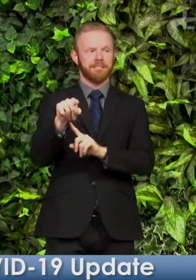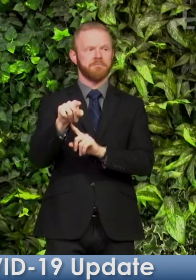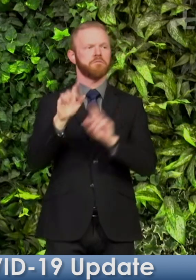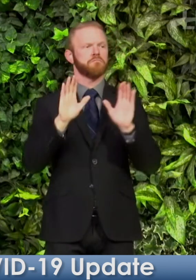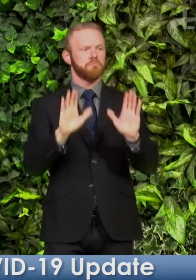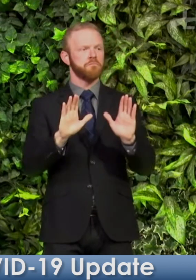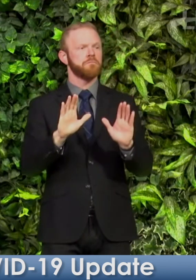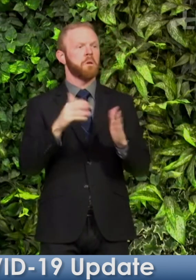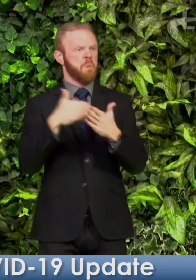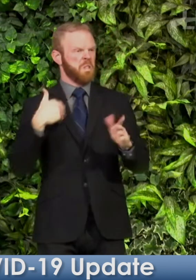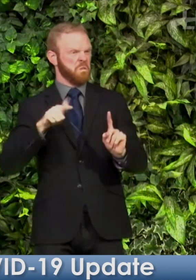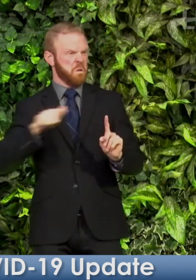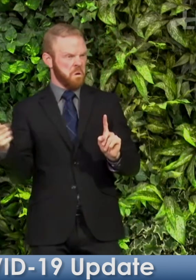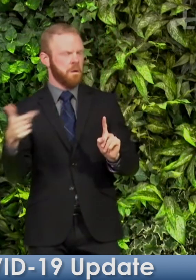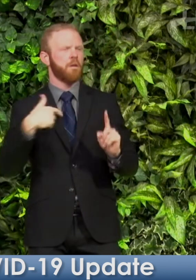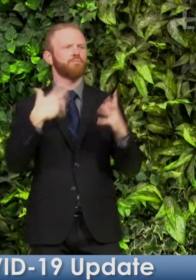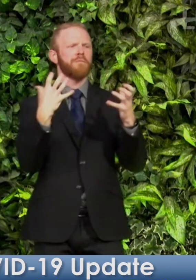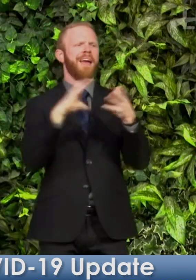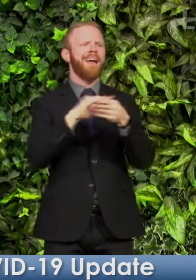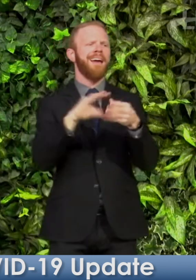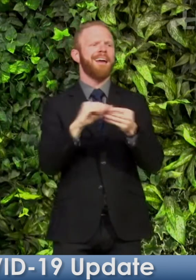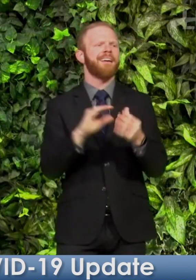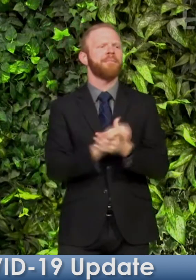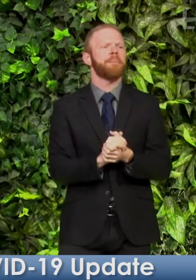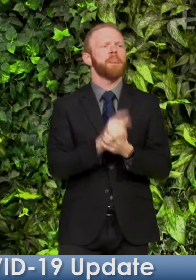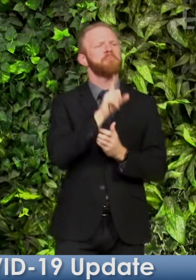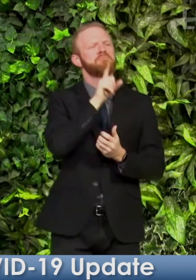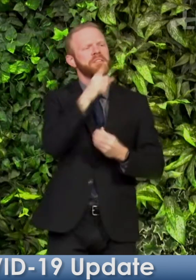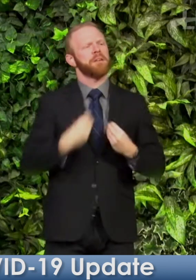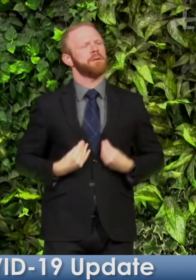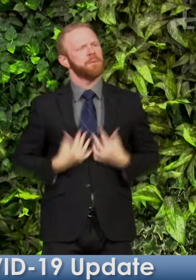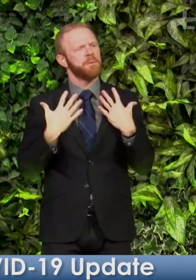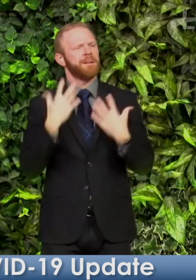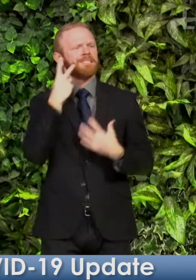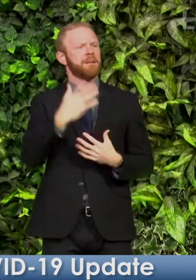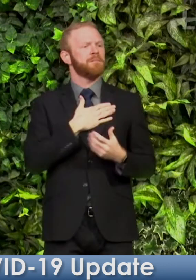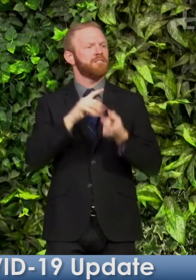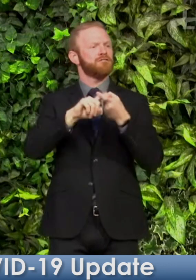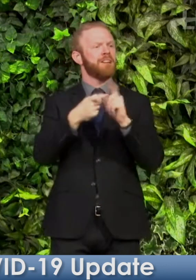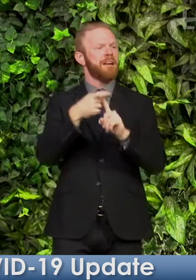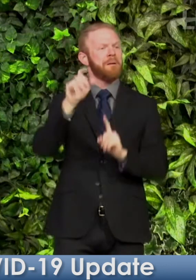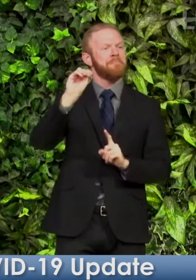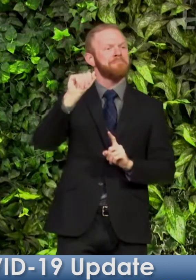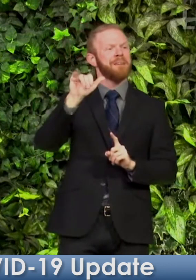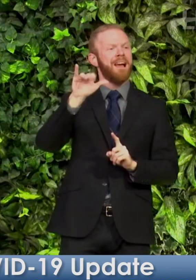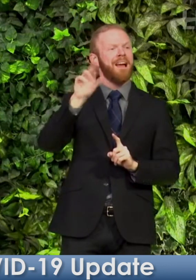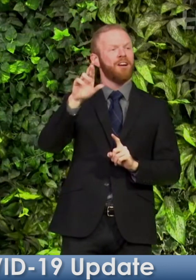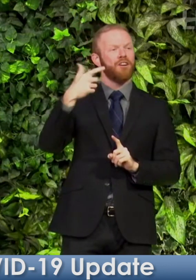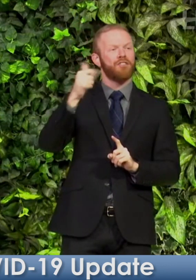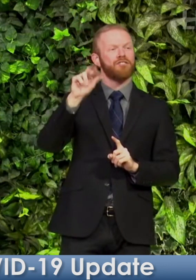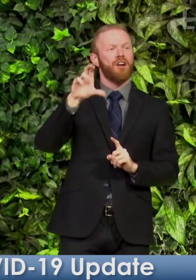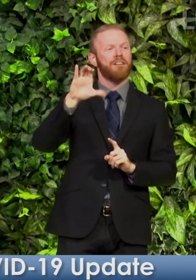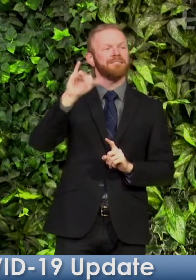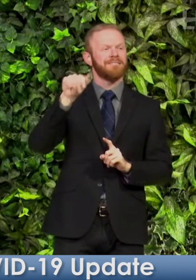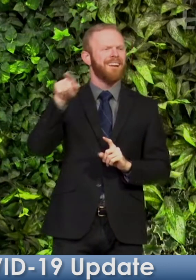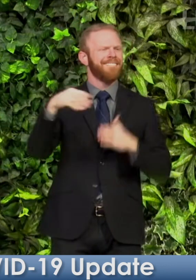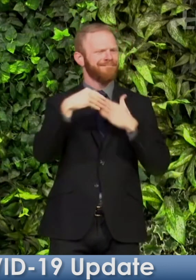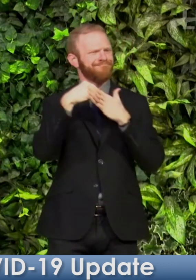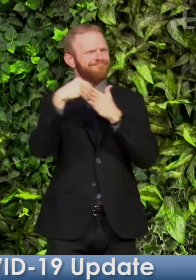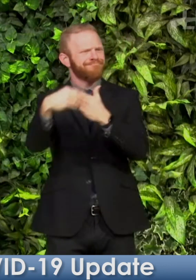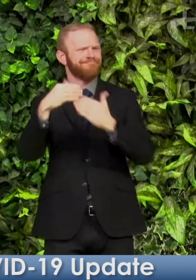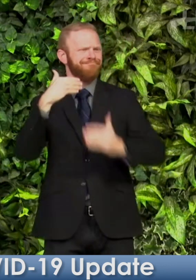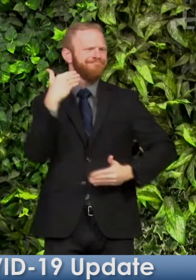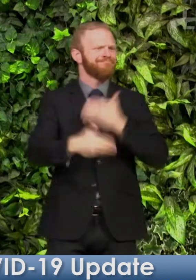is to see my friend Mayor Garcia leading this effort. You know, we've lost